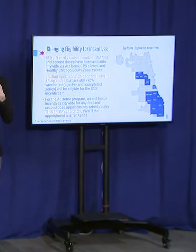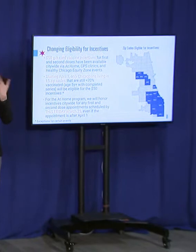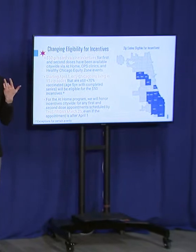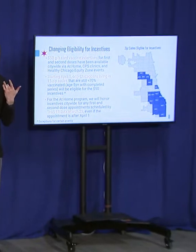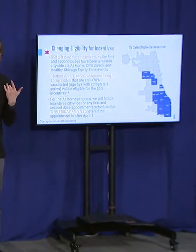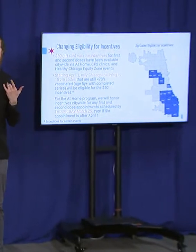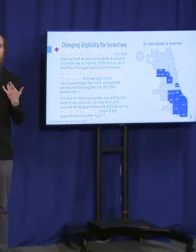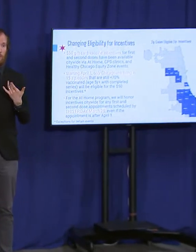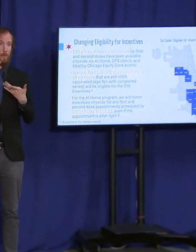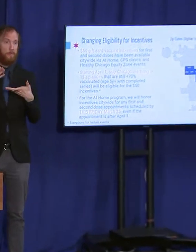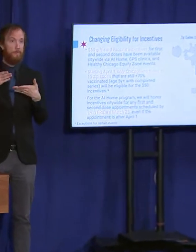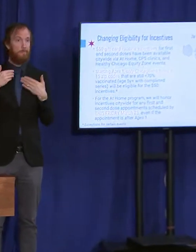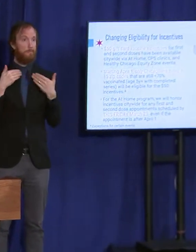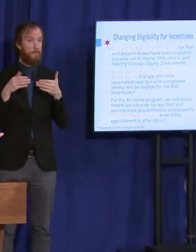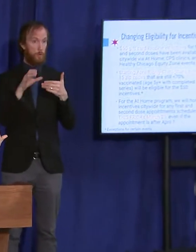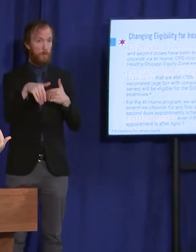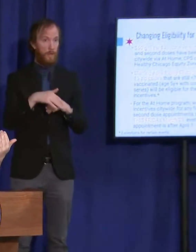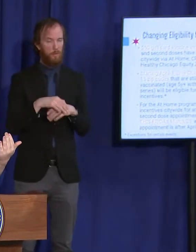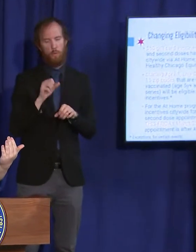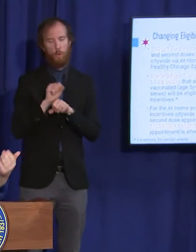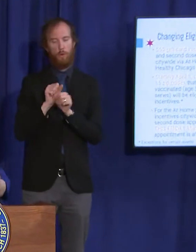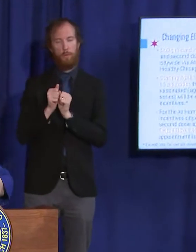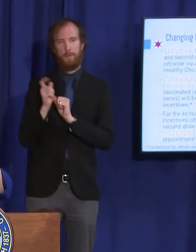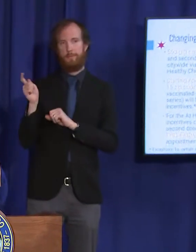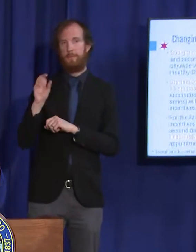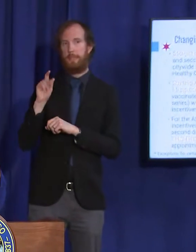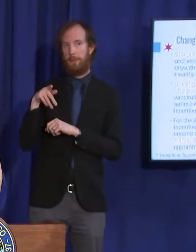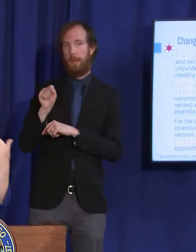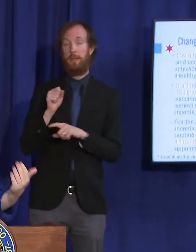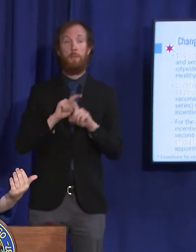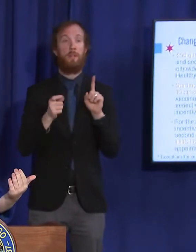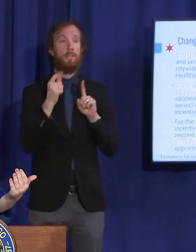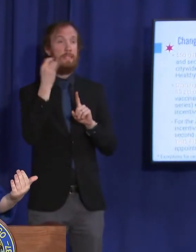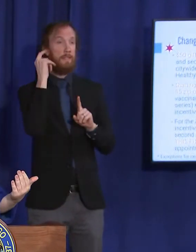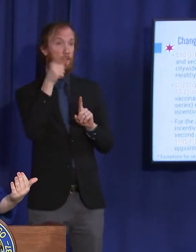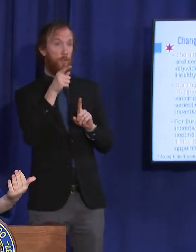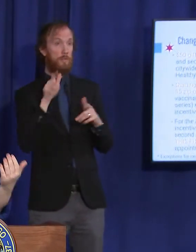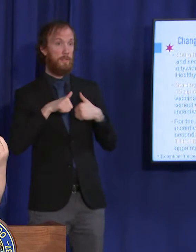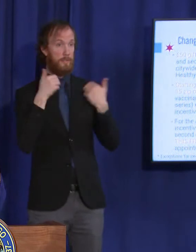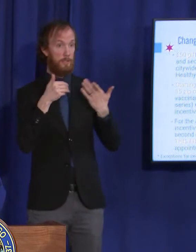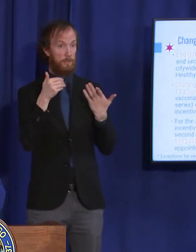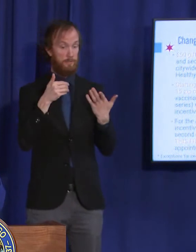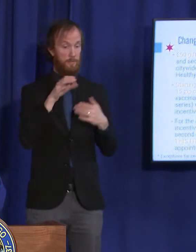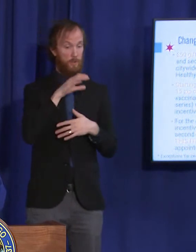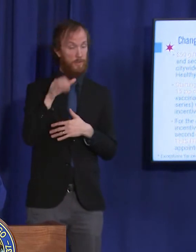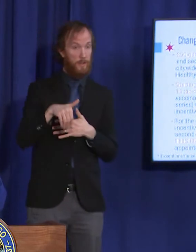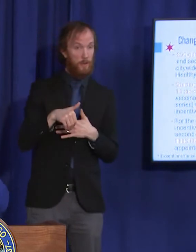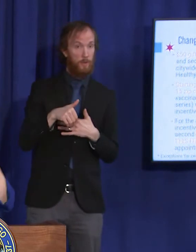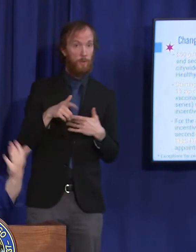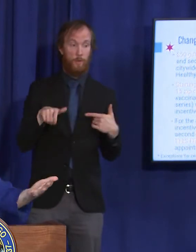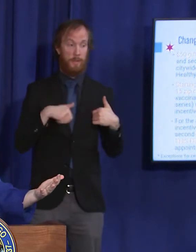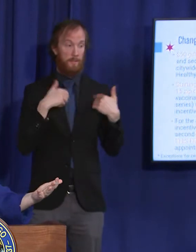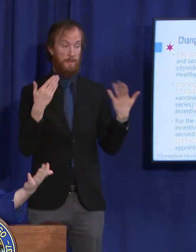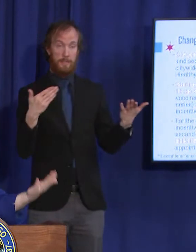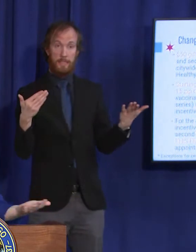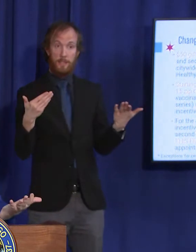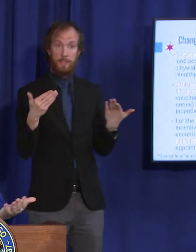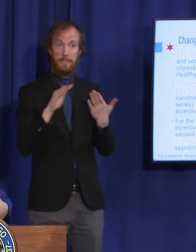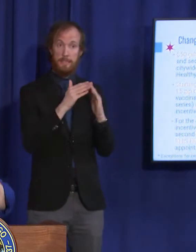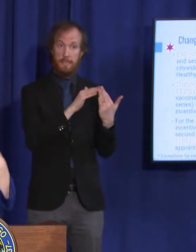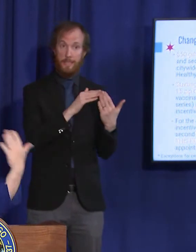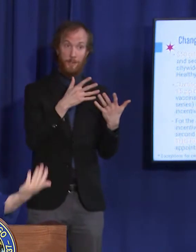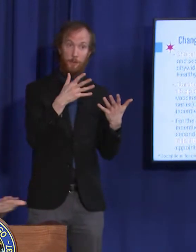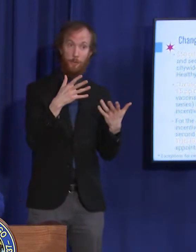etc. But if you are in Chicago, you live anywhere in this city, and you want to get a